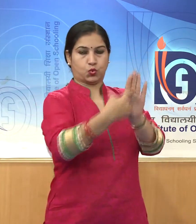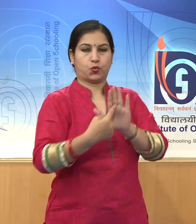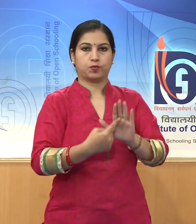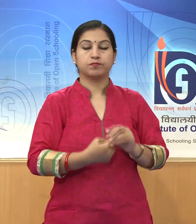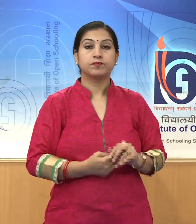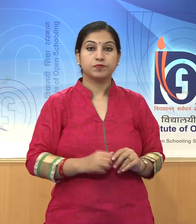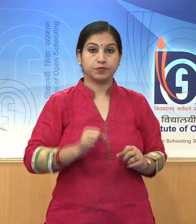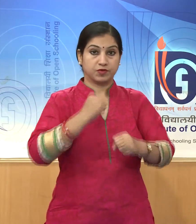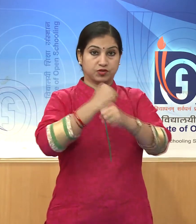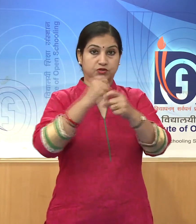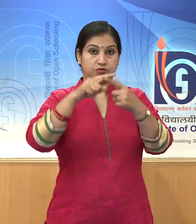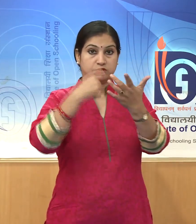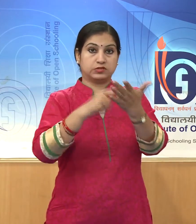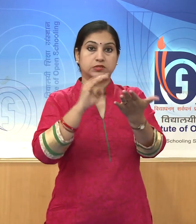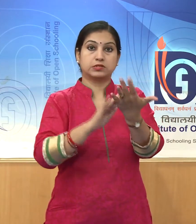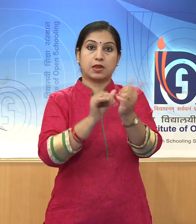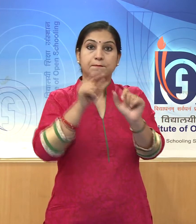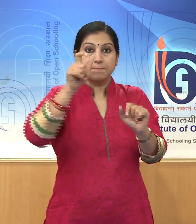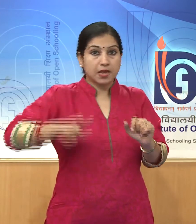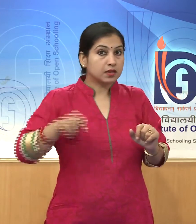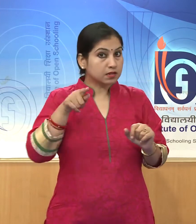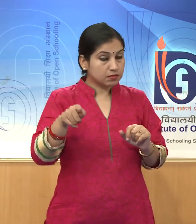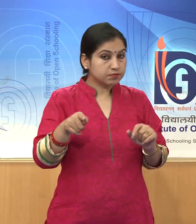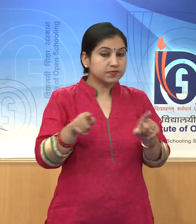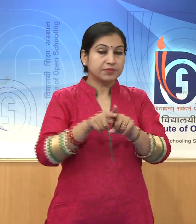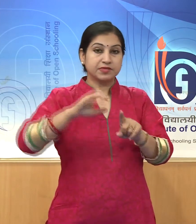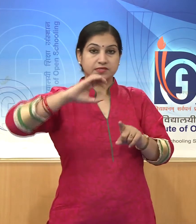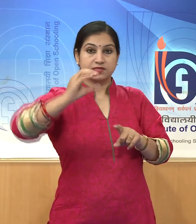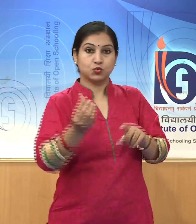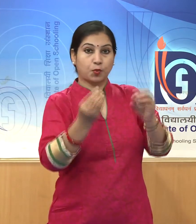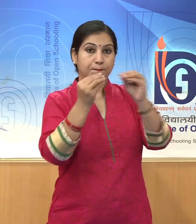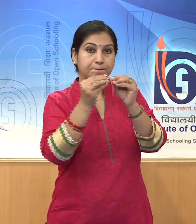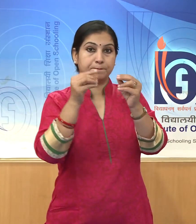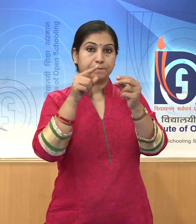movements. German Expressionism, Cubism,